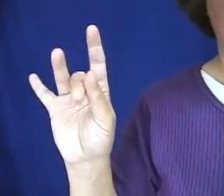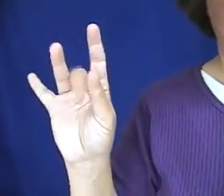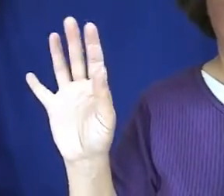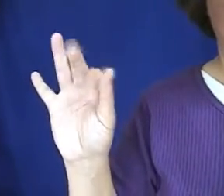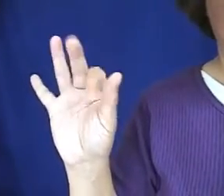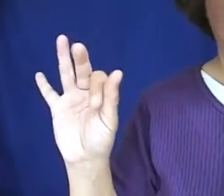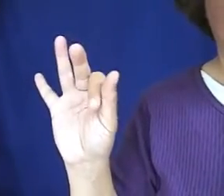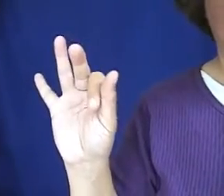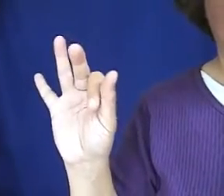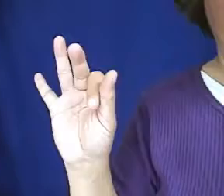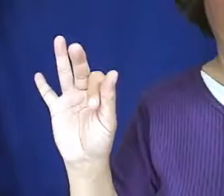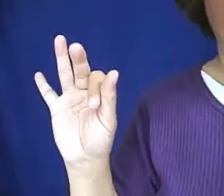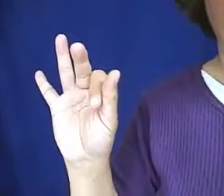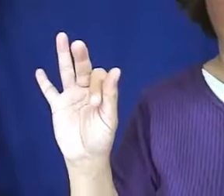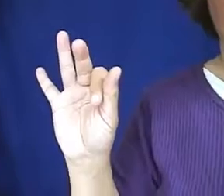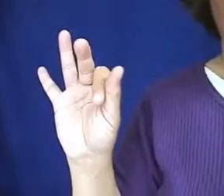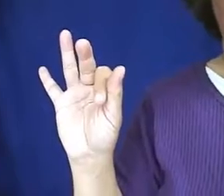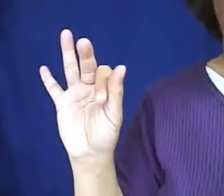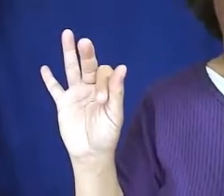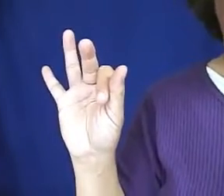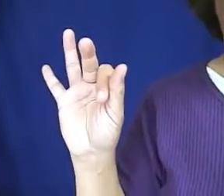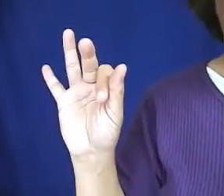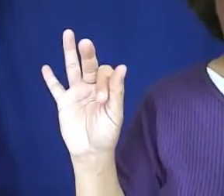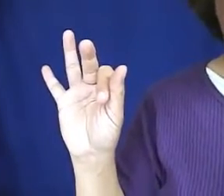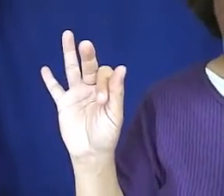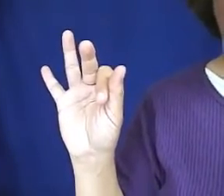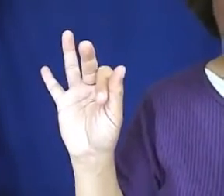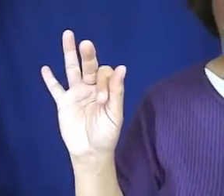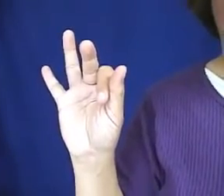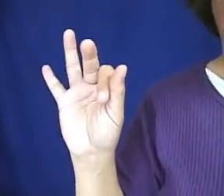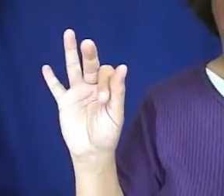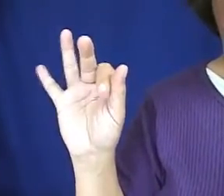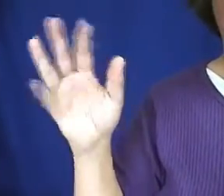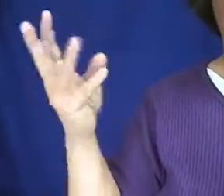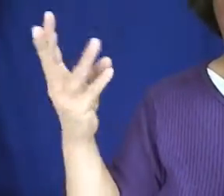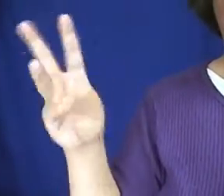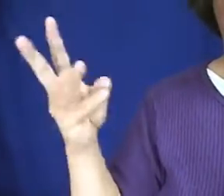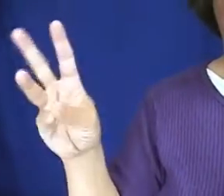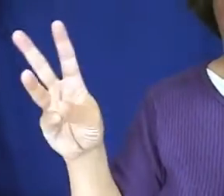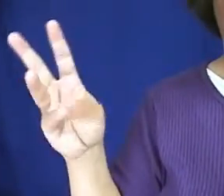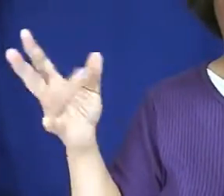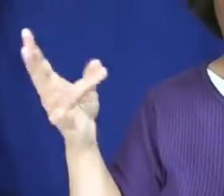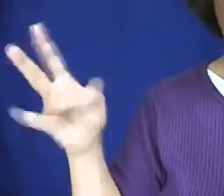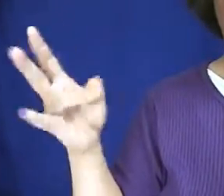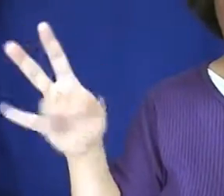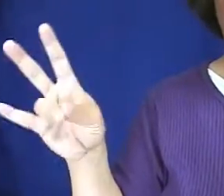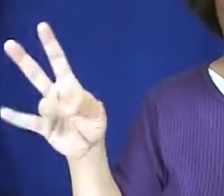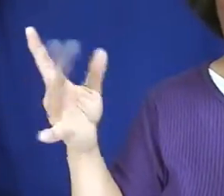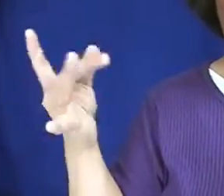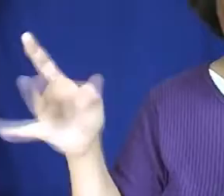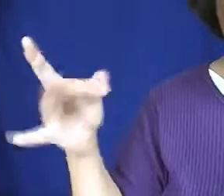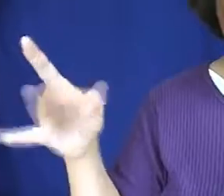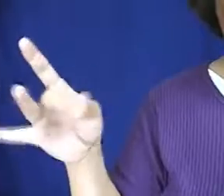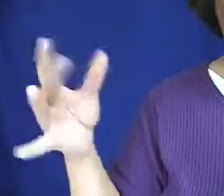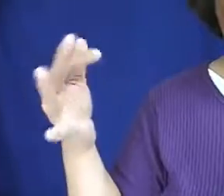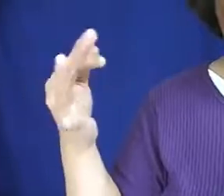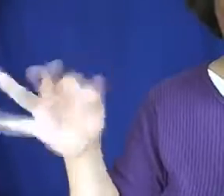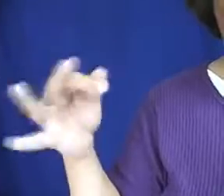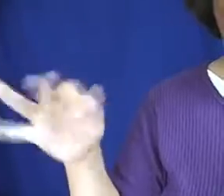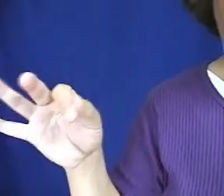18, 19. Where I came from in Cincinnati, I would see 16, 17, 18, 19